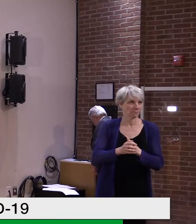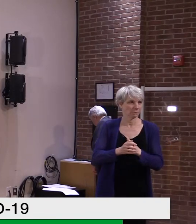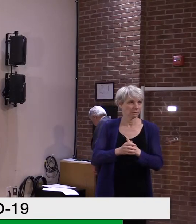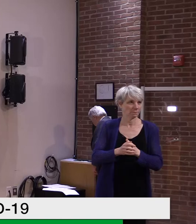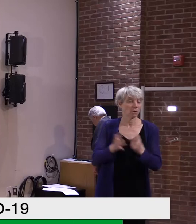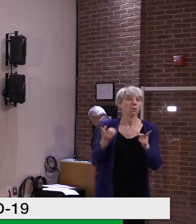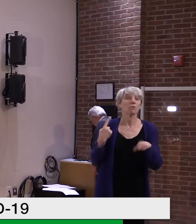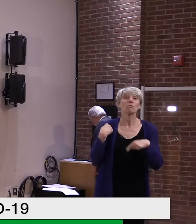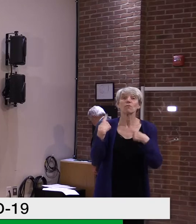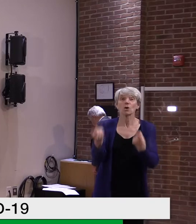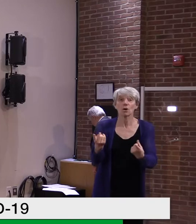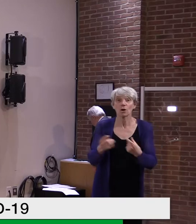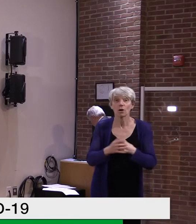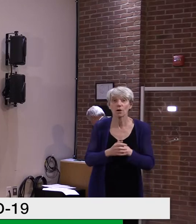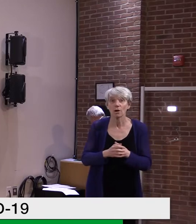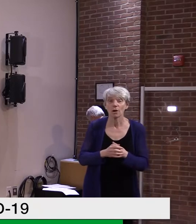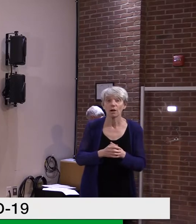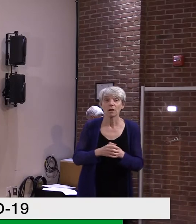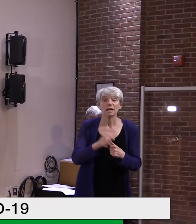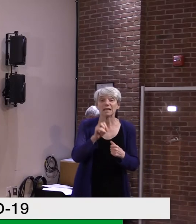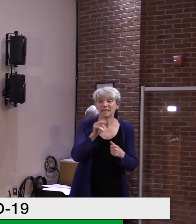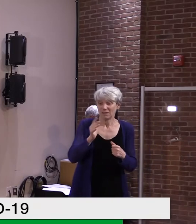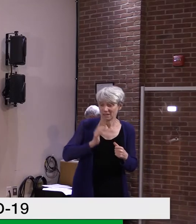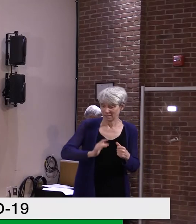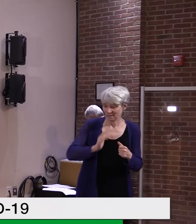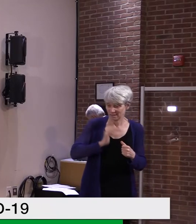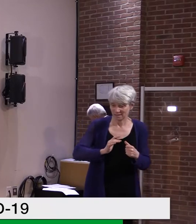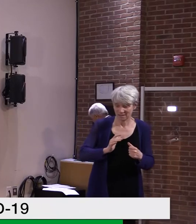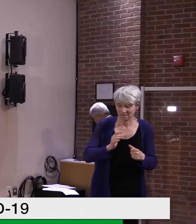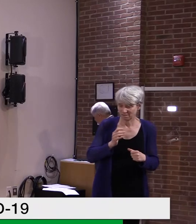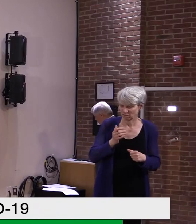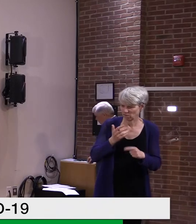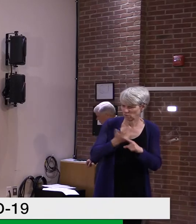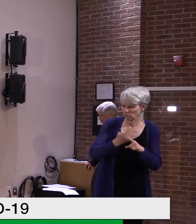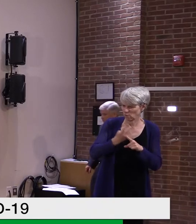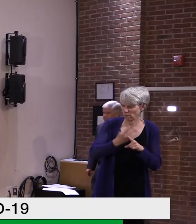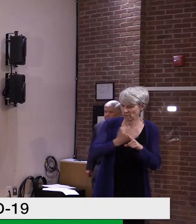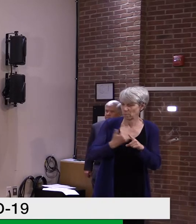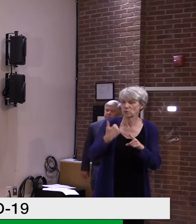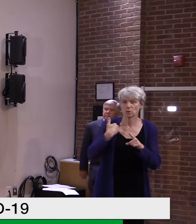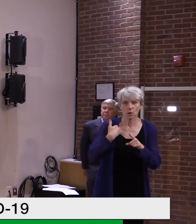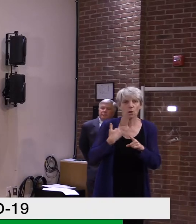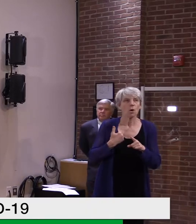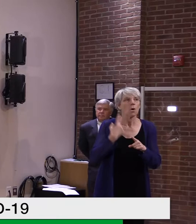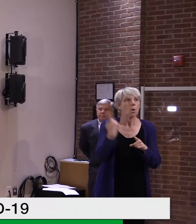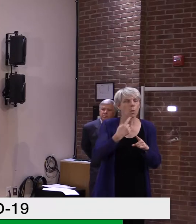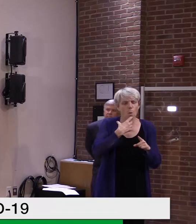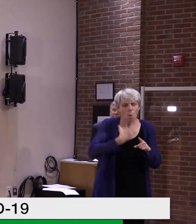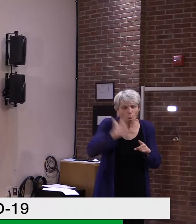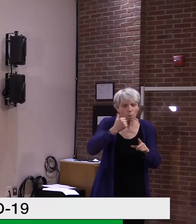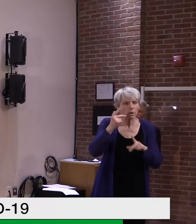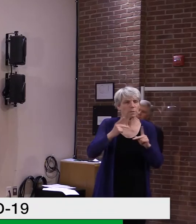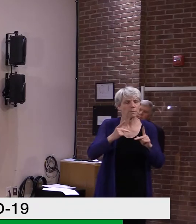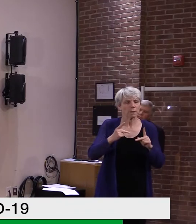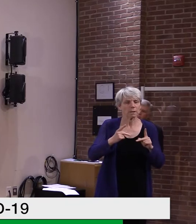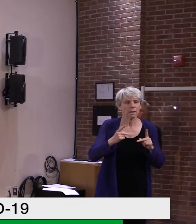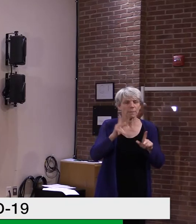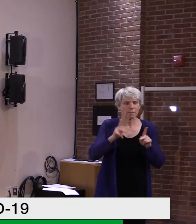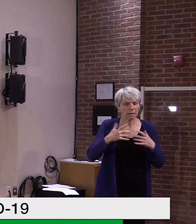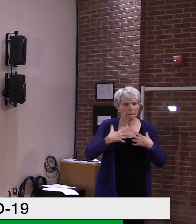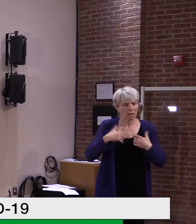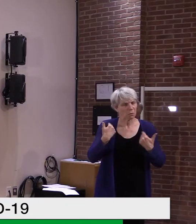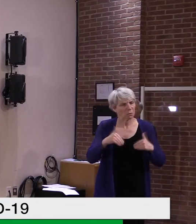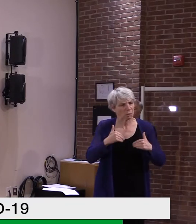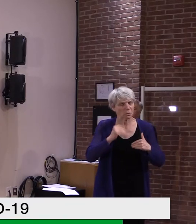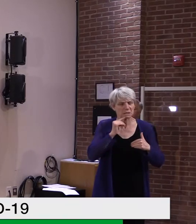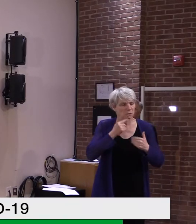we had only the most vulnerable in Vermont vaccinated, we saw a dramatic impact on that